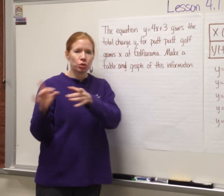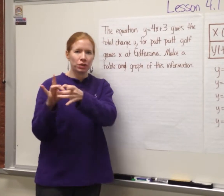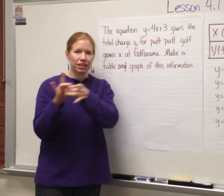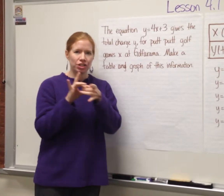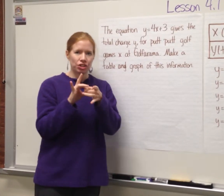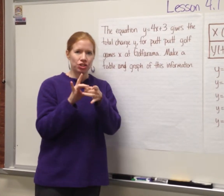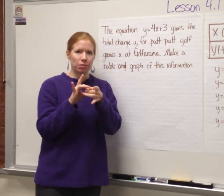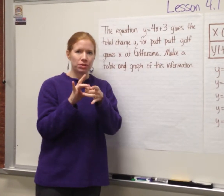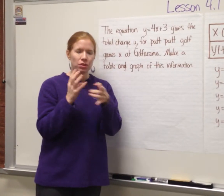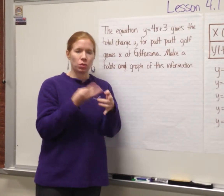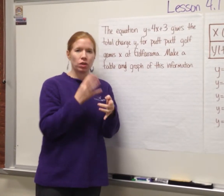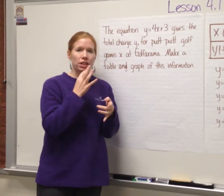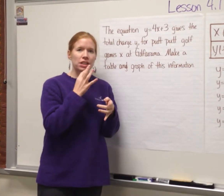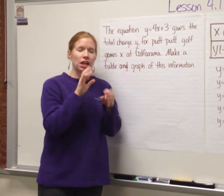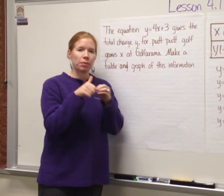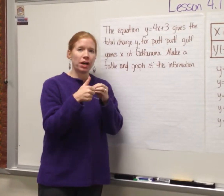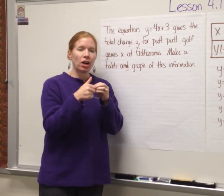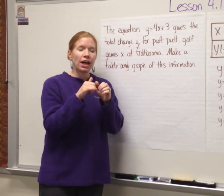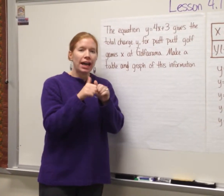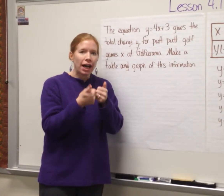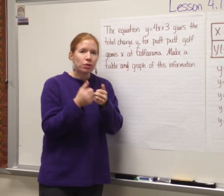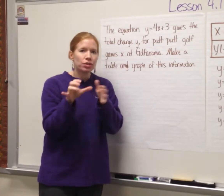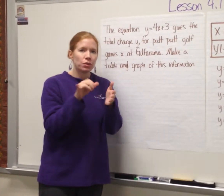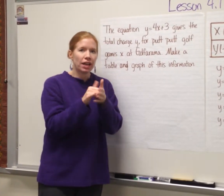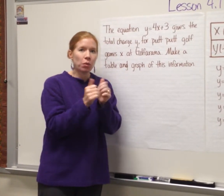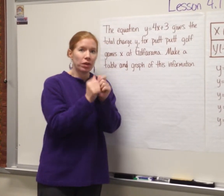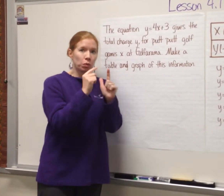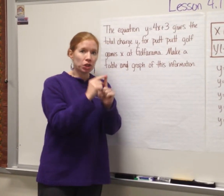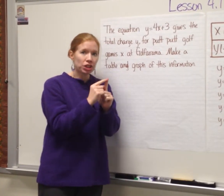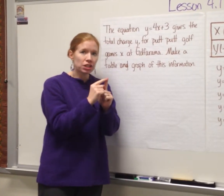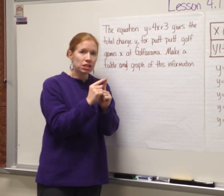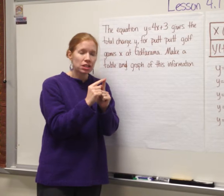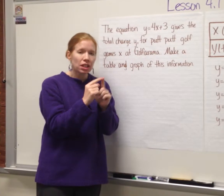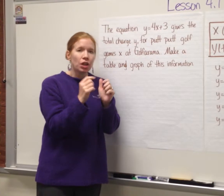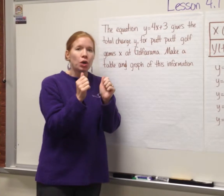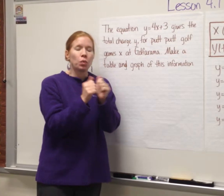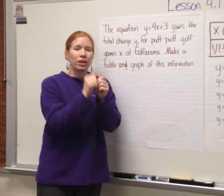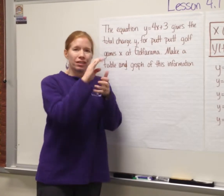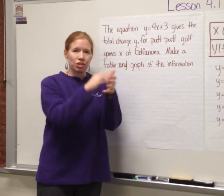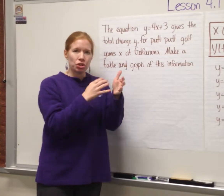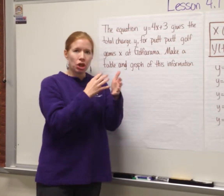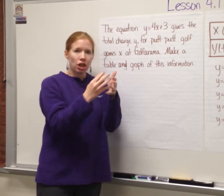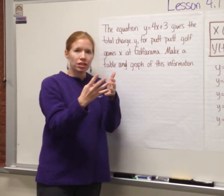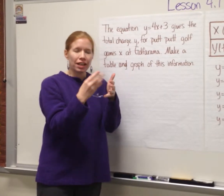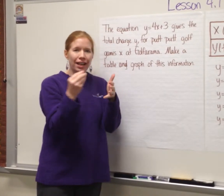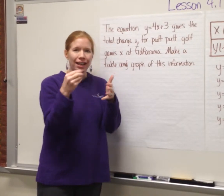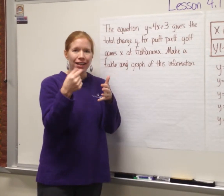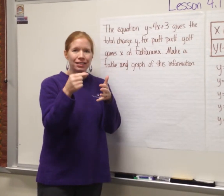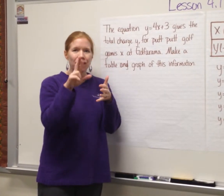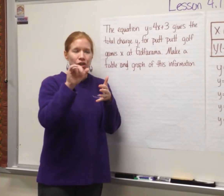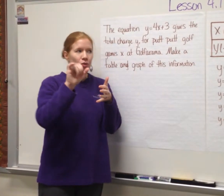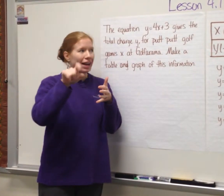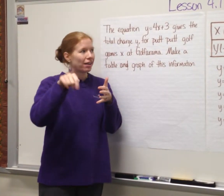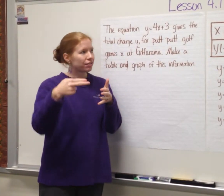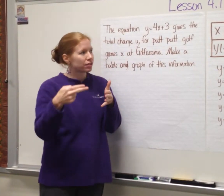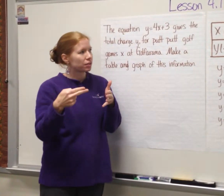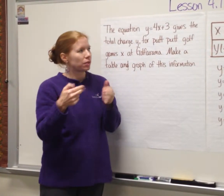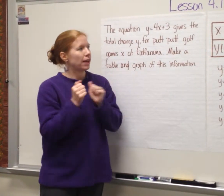non-proportional relationships. We're going to talk about how to do that with words, with a chart, and a graph.